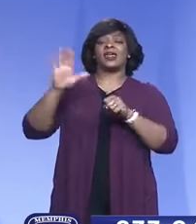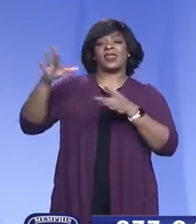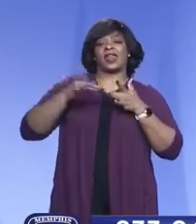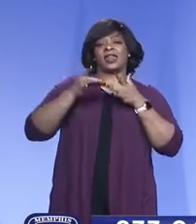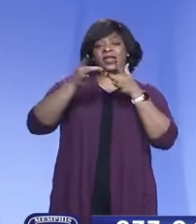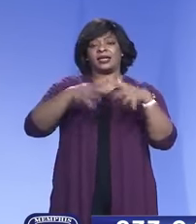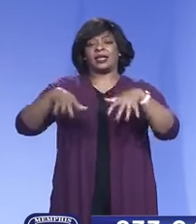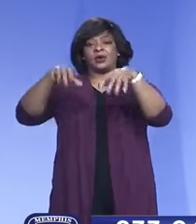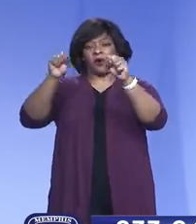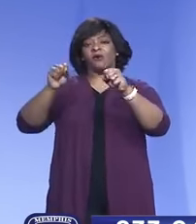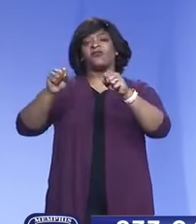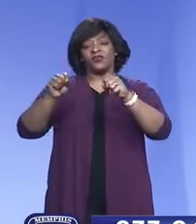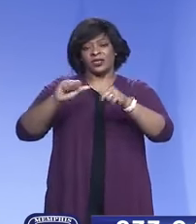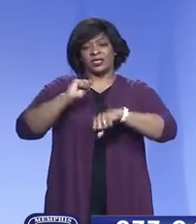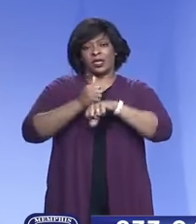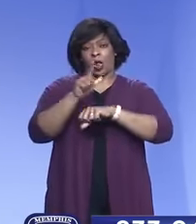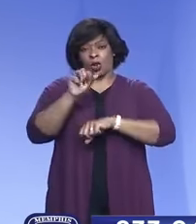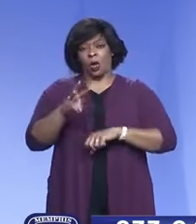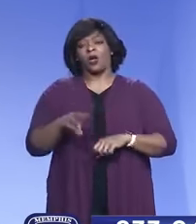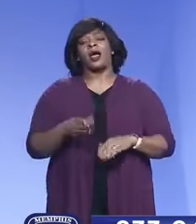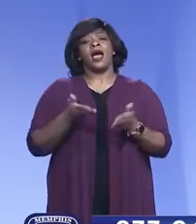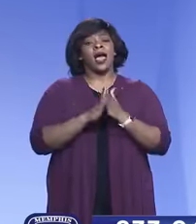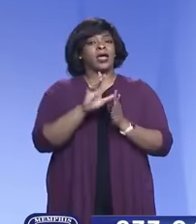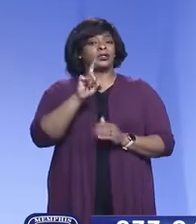on that. So I'm going to ask Dr. Randolph to speak for himself.